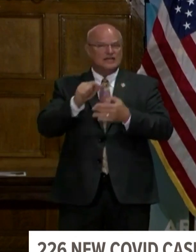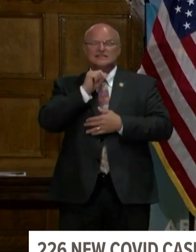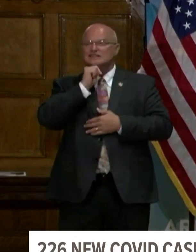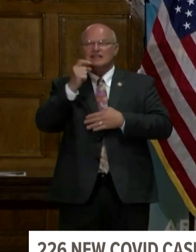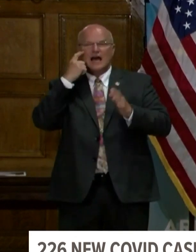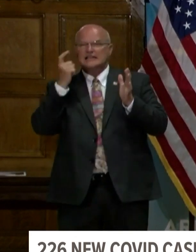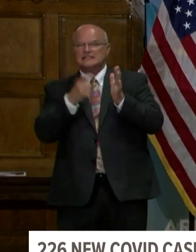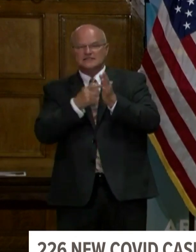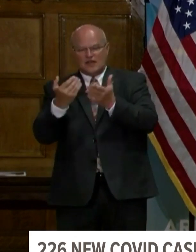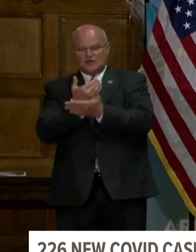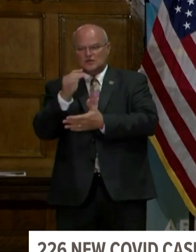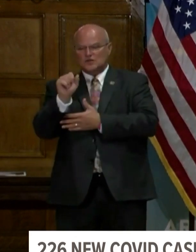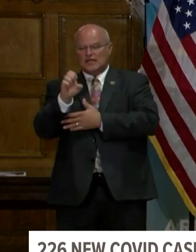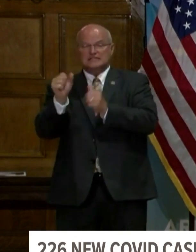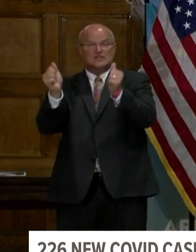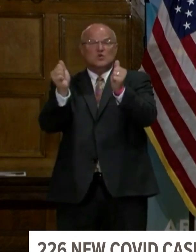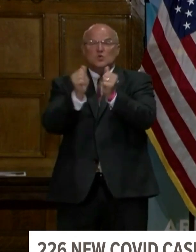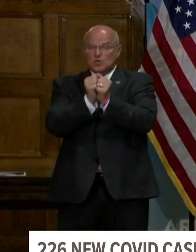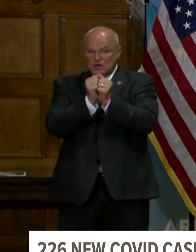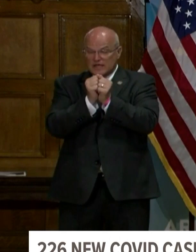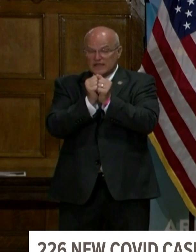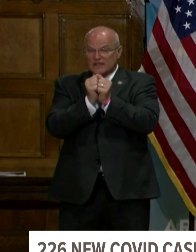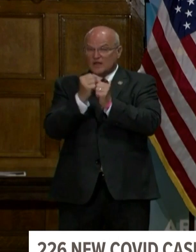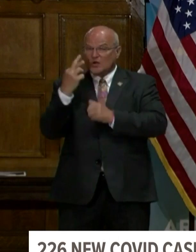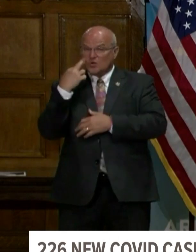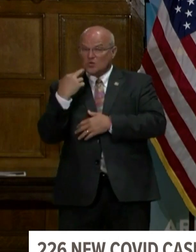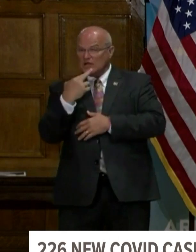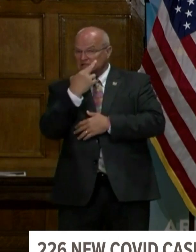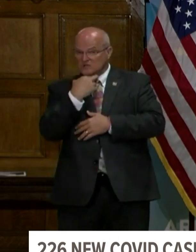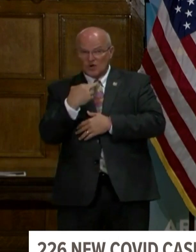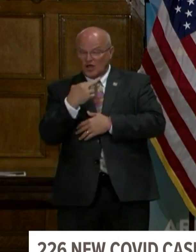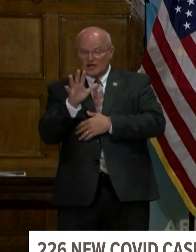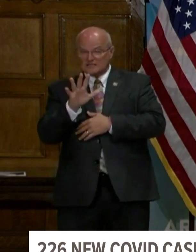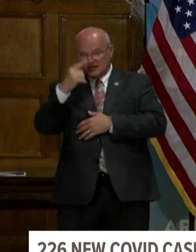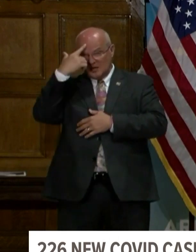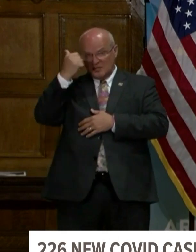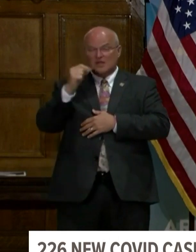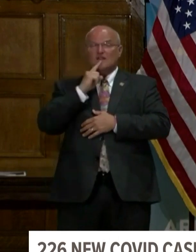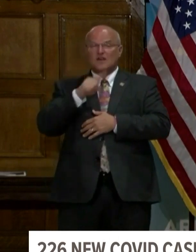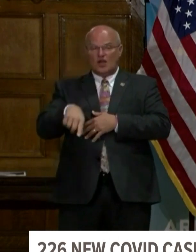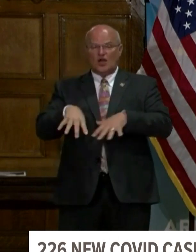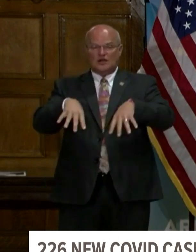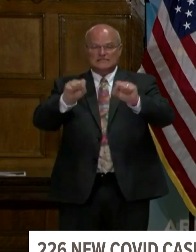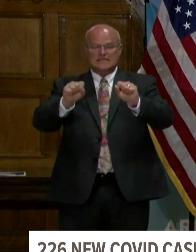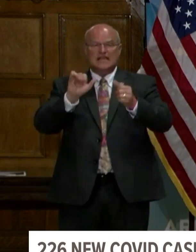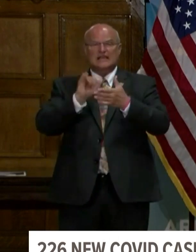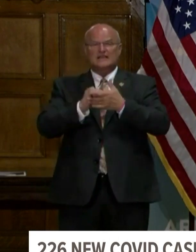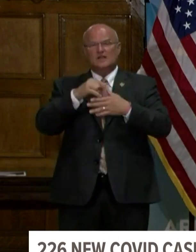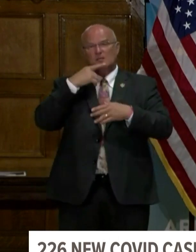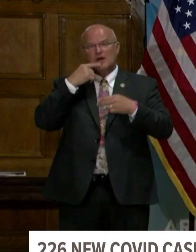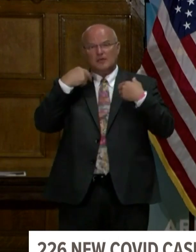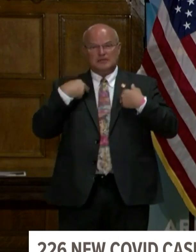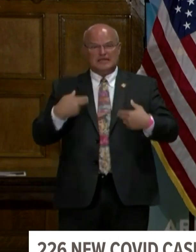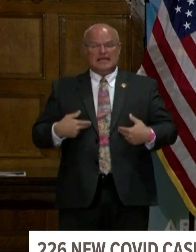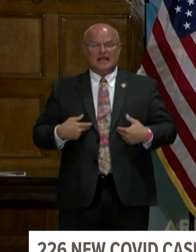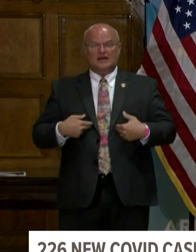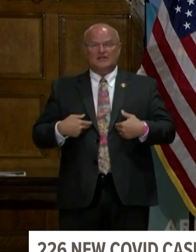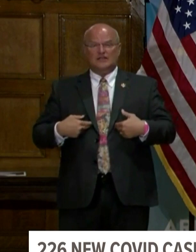not identify new cases with the fact that restaurants are in use because they are taking those public